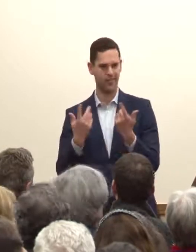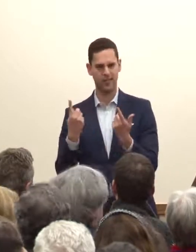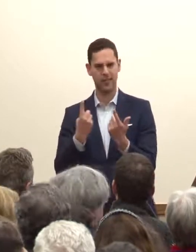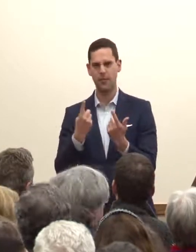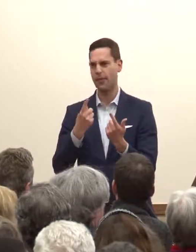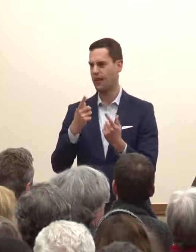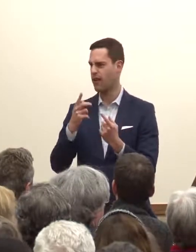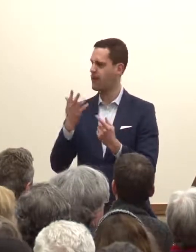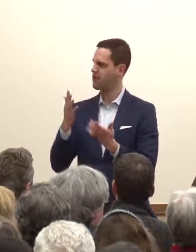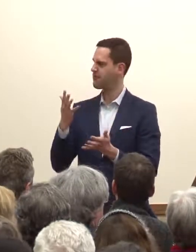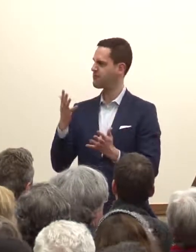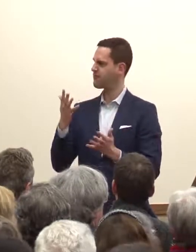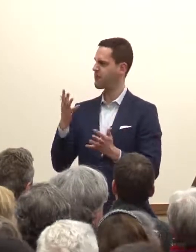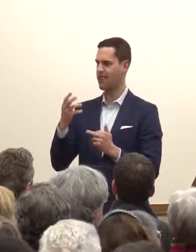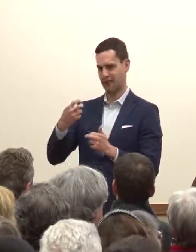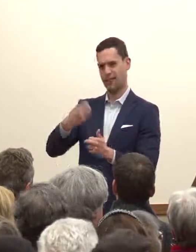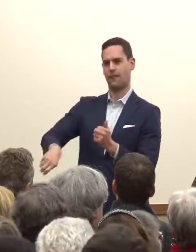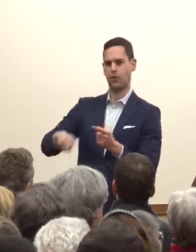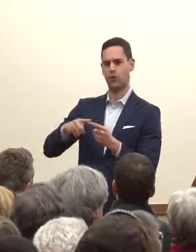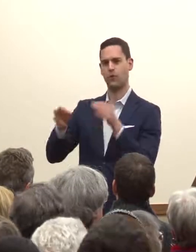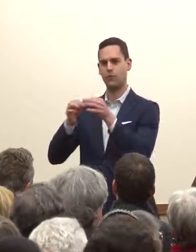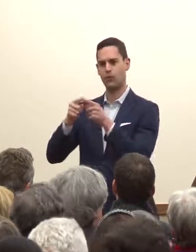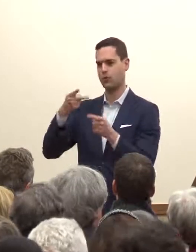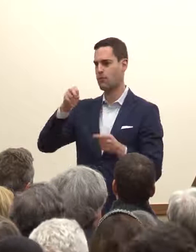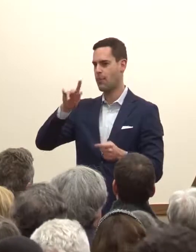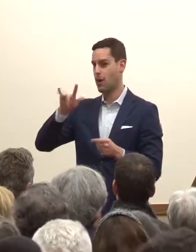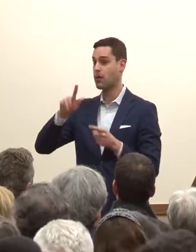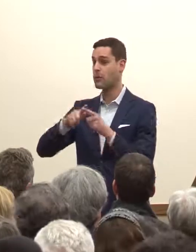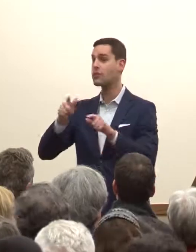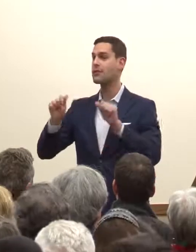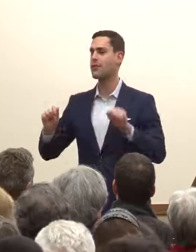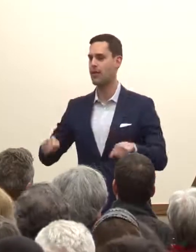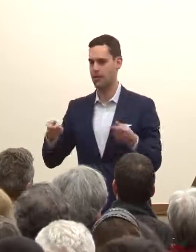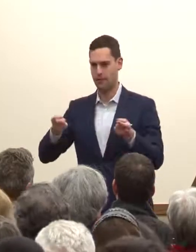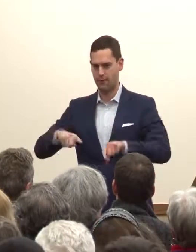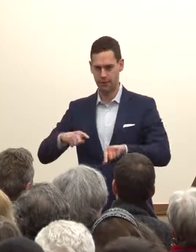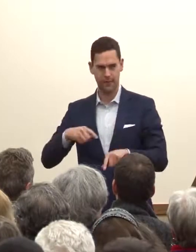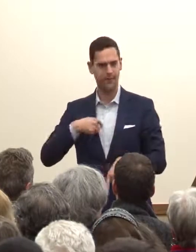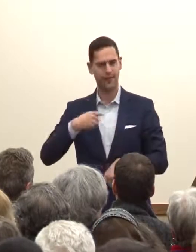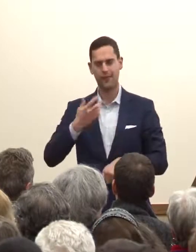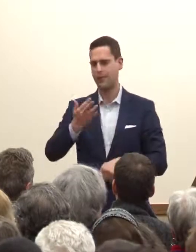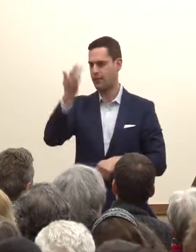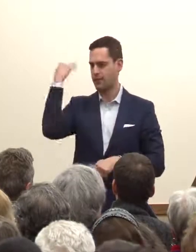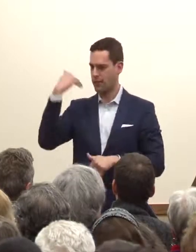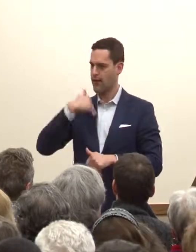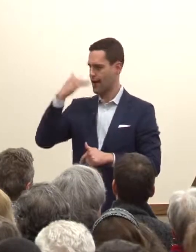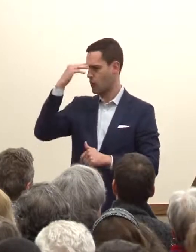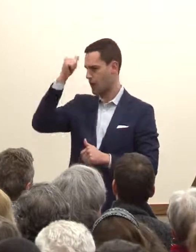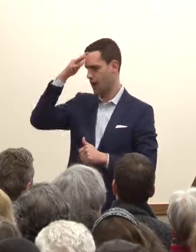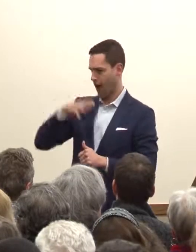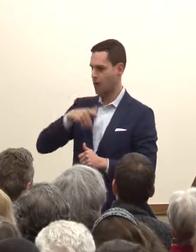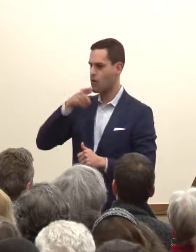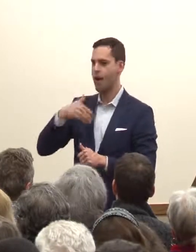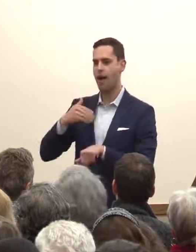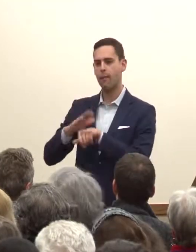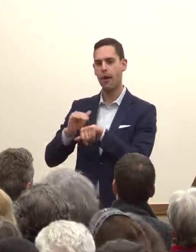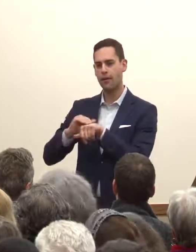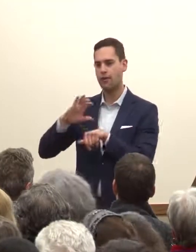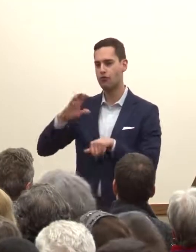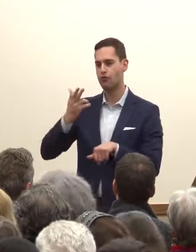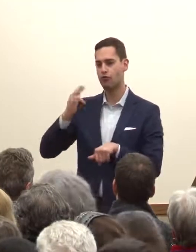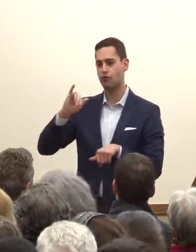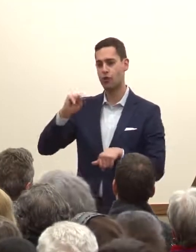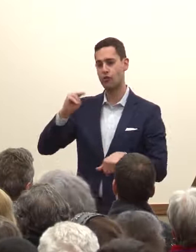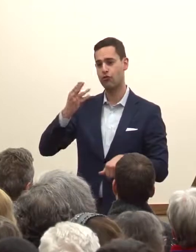is actually difficult to get across to the public, but it can happen. I once knew a guy who had pet chinchillas. He kept them in a